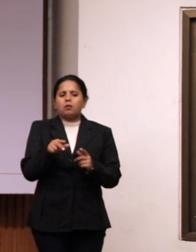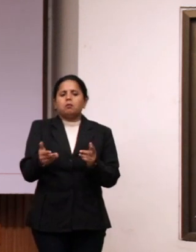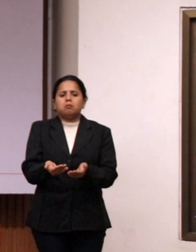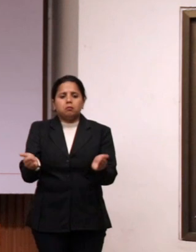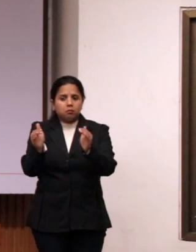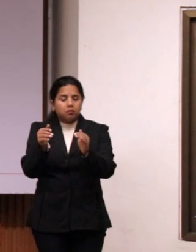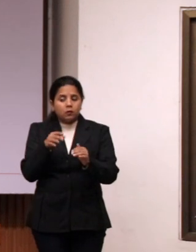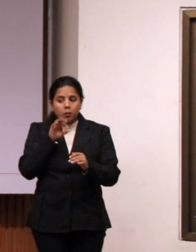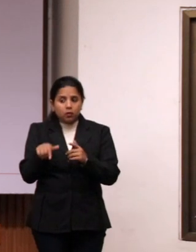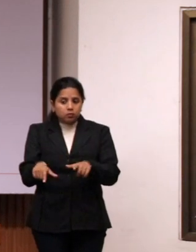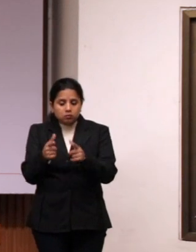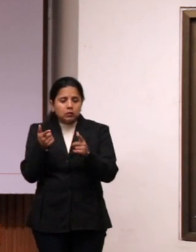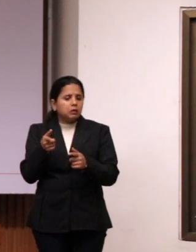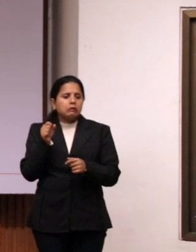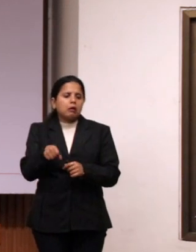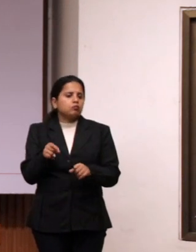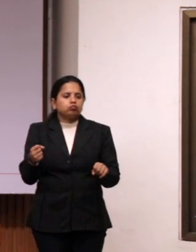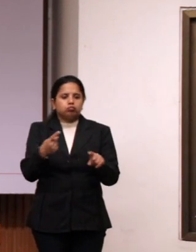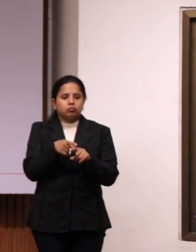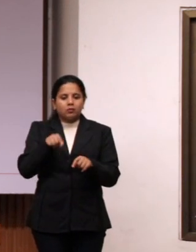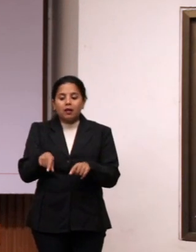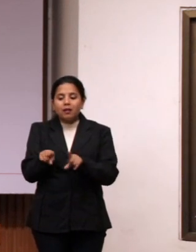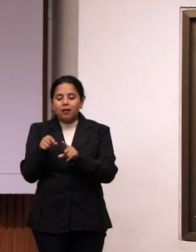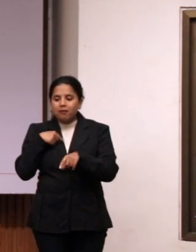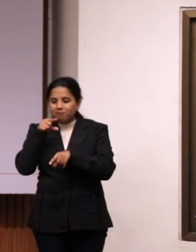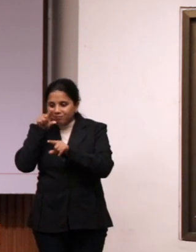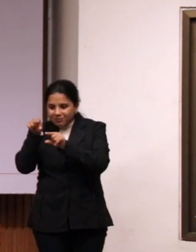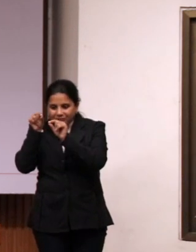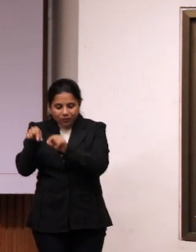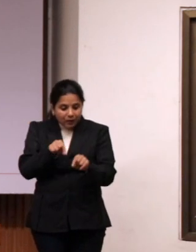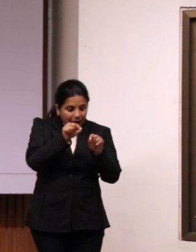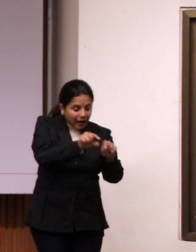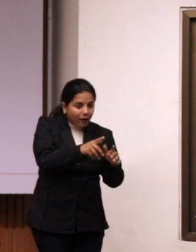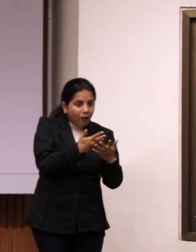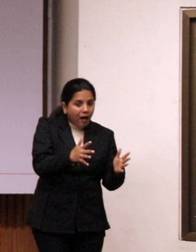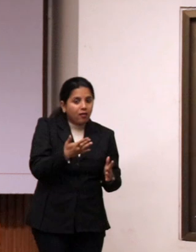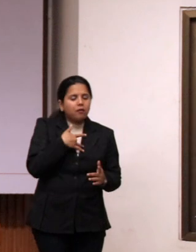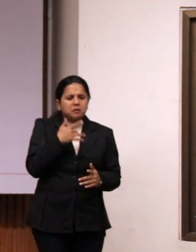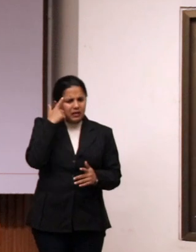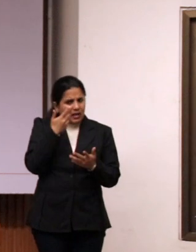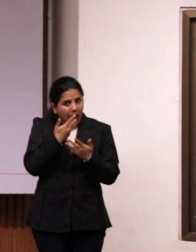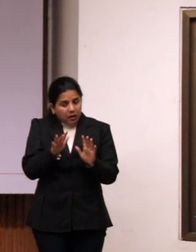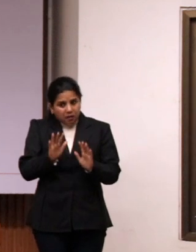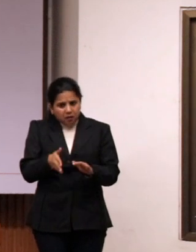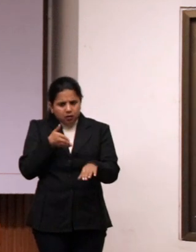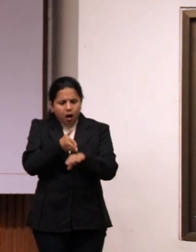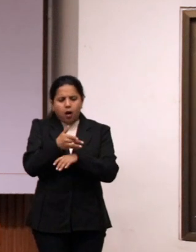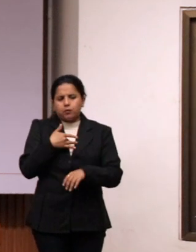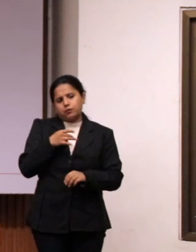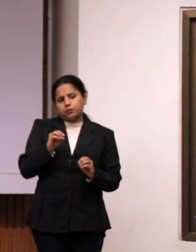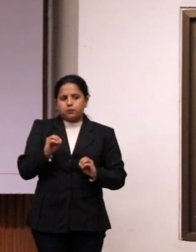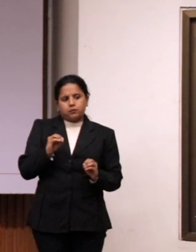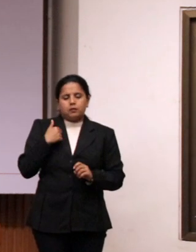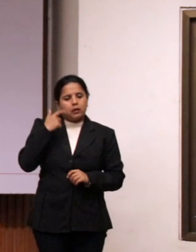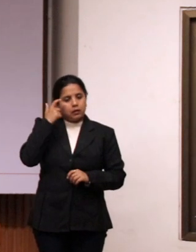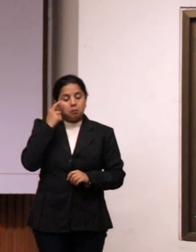be cross-pollinated with wild plants, which is in neighborhood forest. So I don't think there will be any harm. Okay. I don't